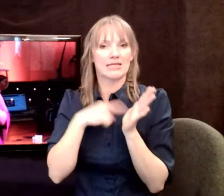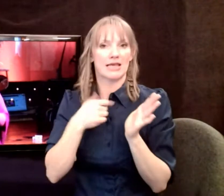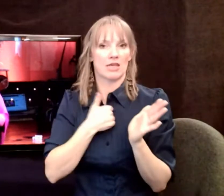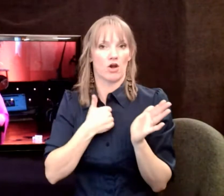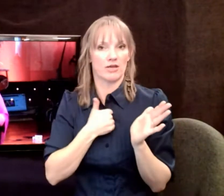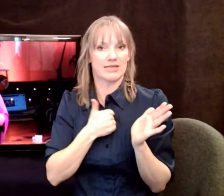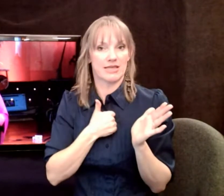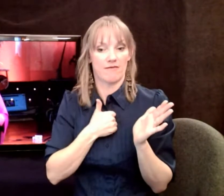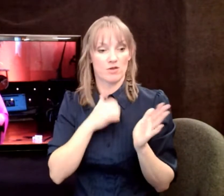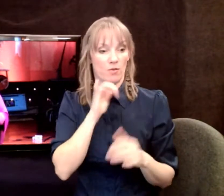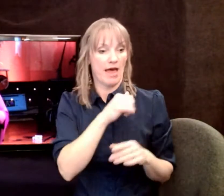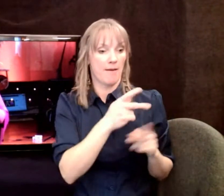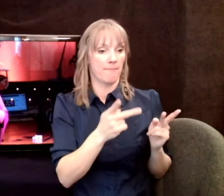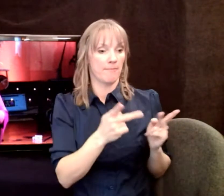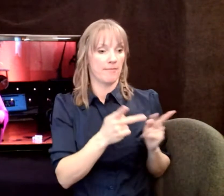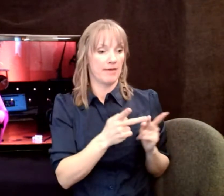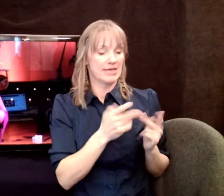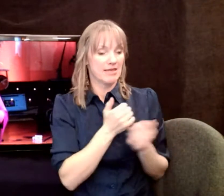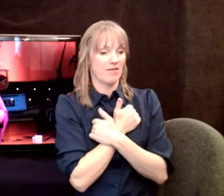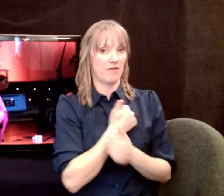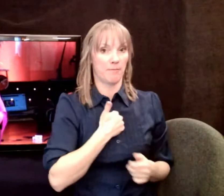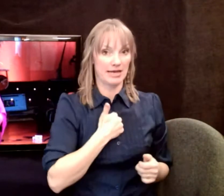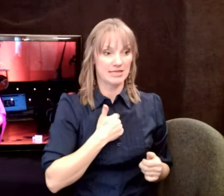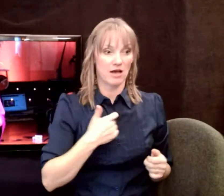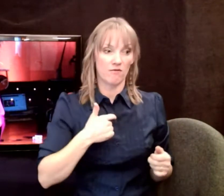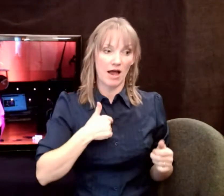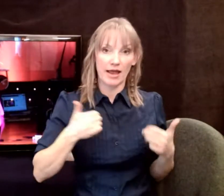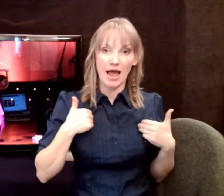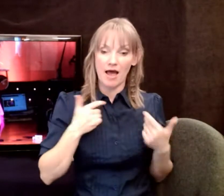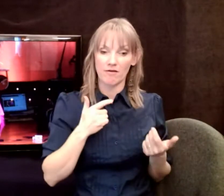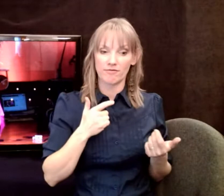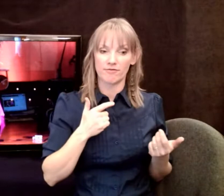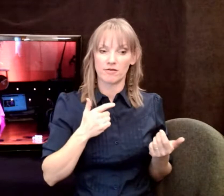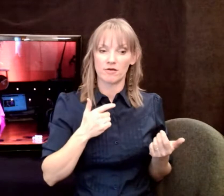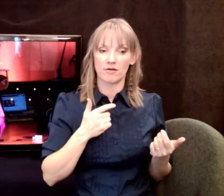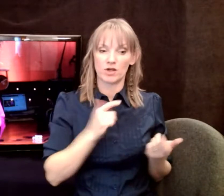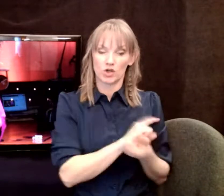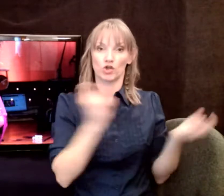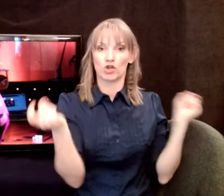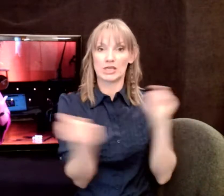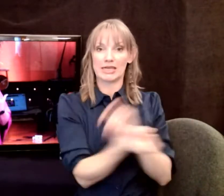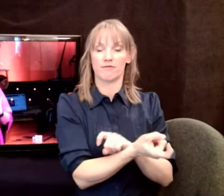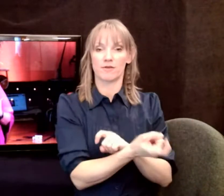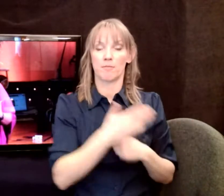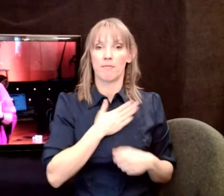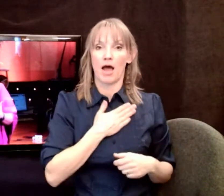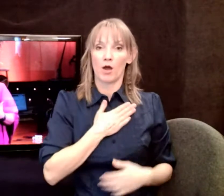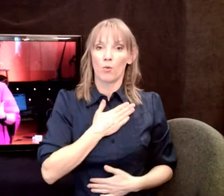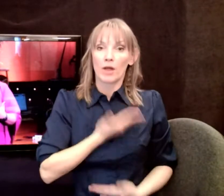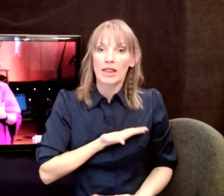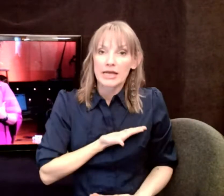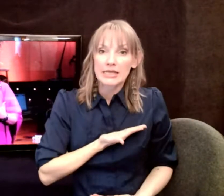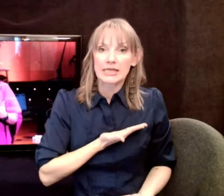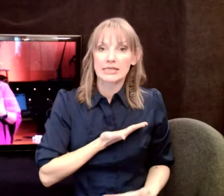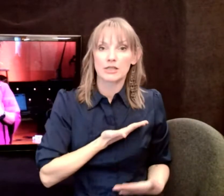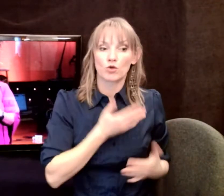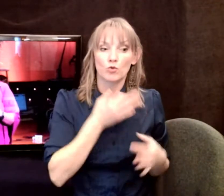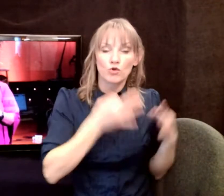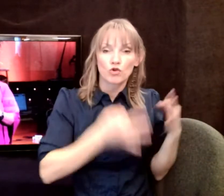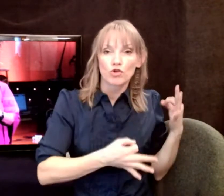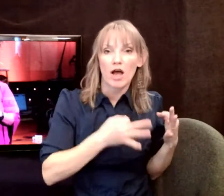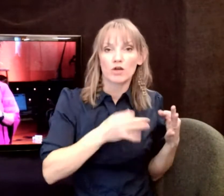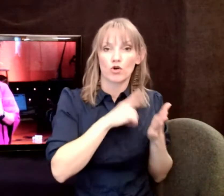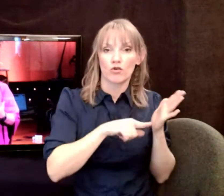loving myself, I have a huge shift in my willingness or ability to judge myself or to